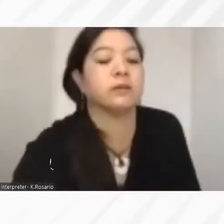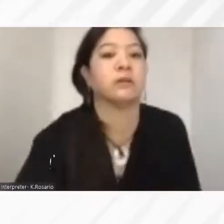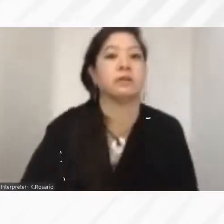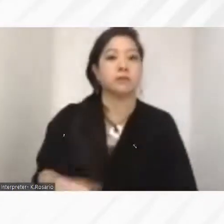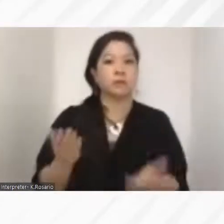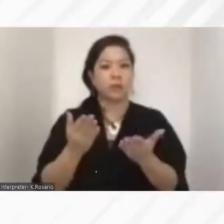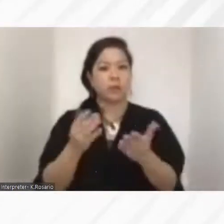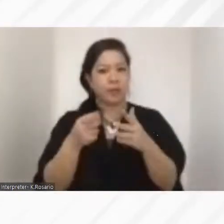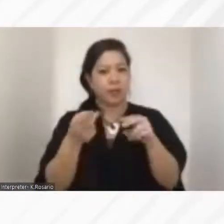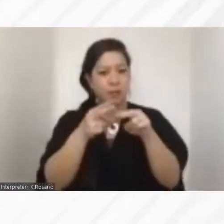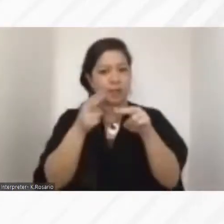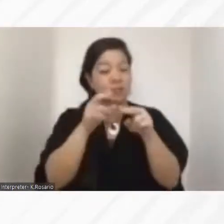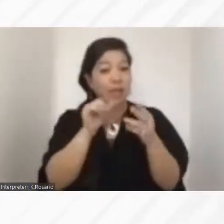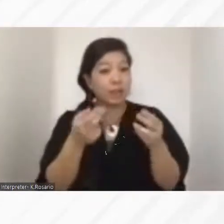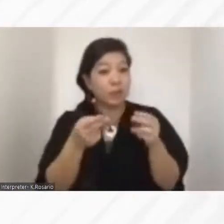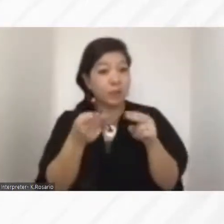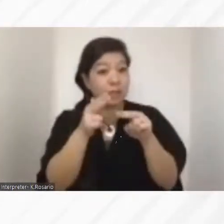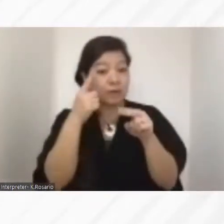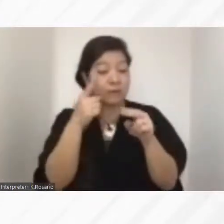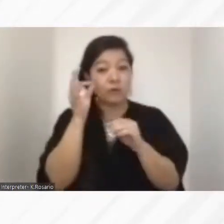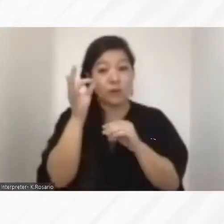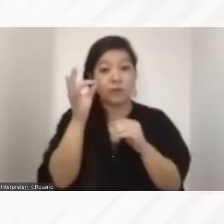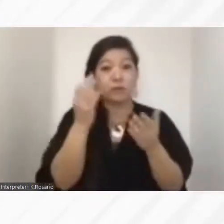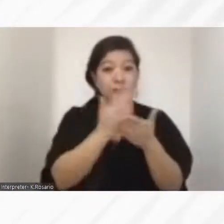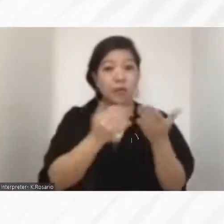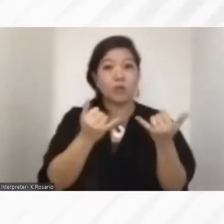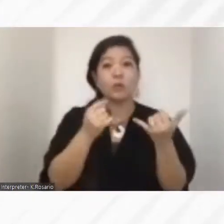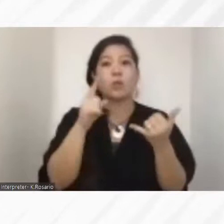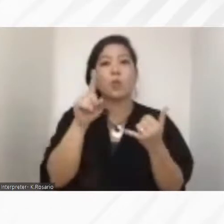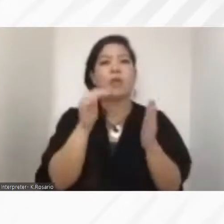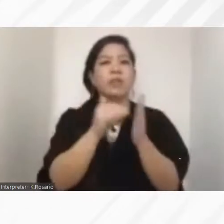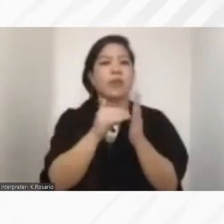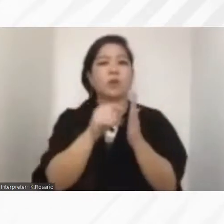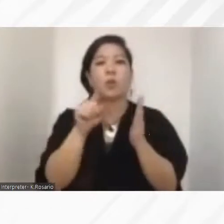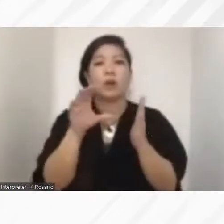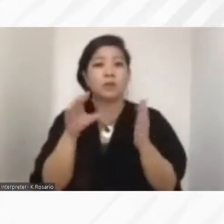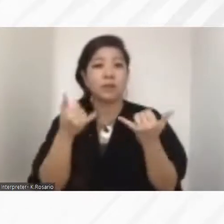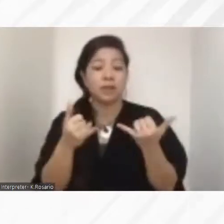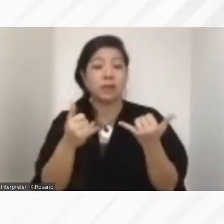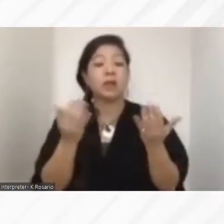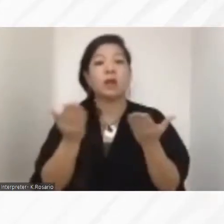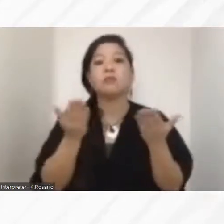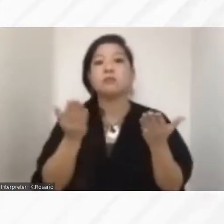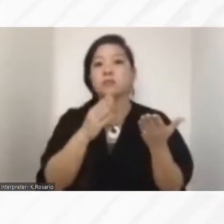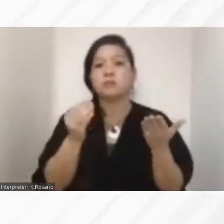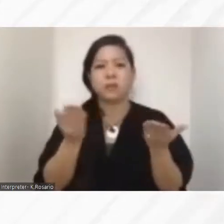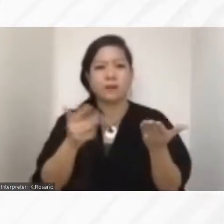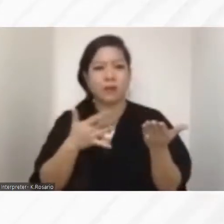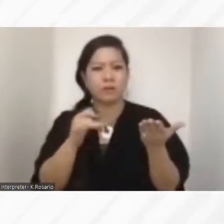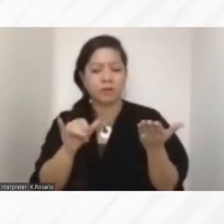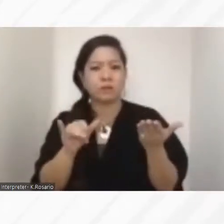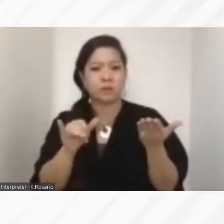increase, and increasing further in September to 1,108, and literally doubling in October